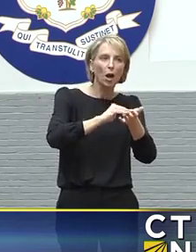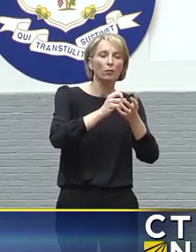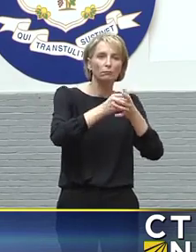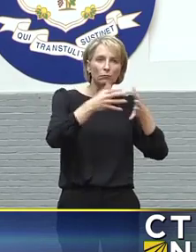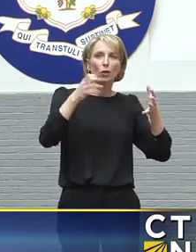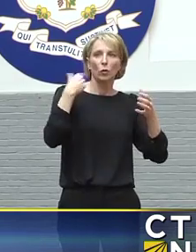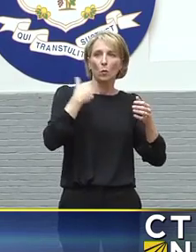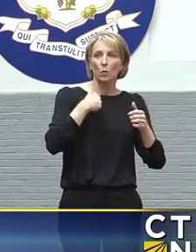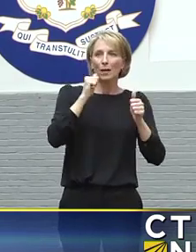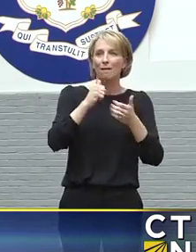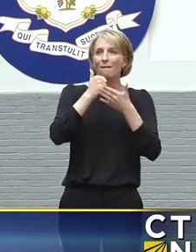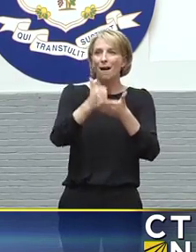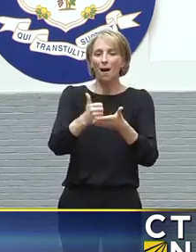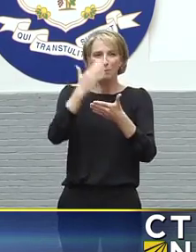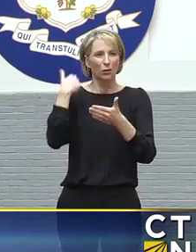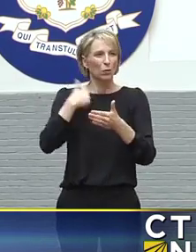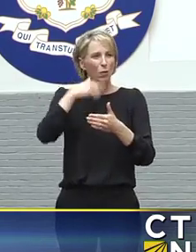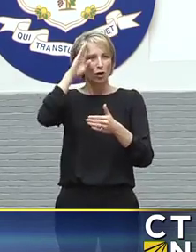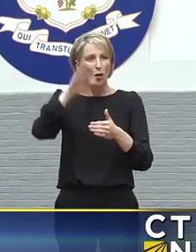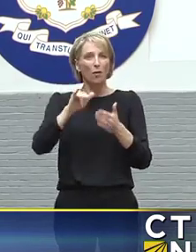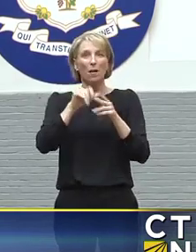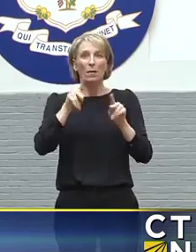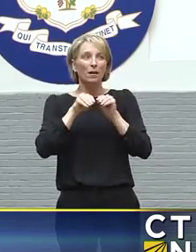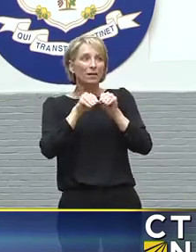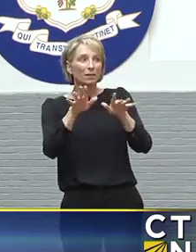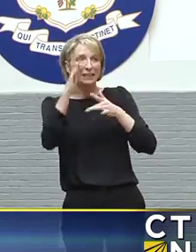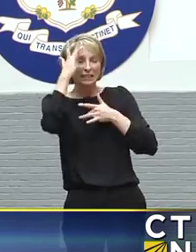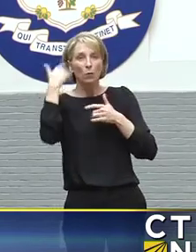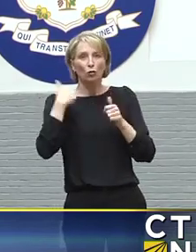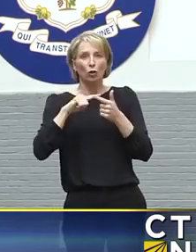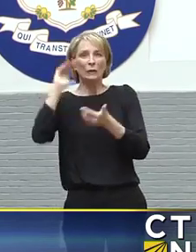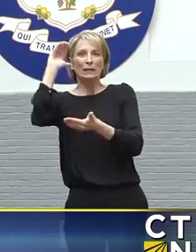the demand, and everything we can do to reduce the demand.